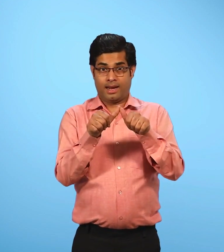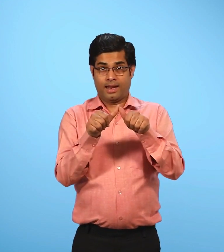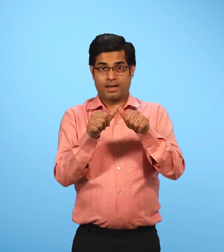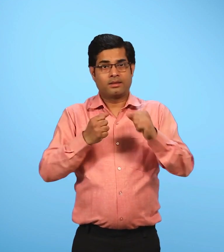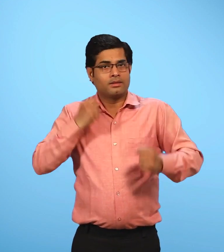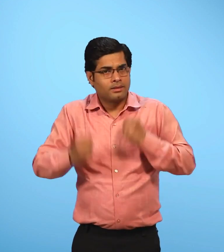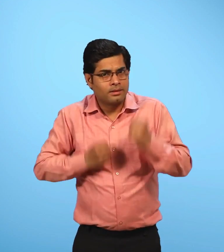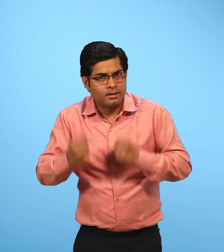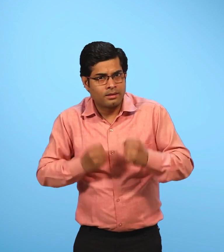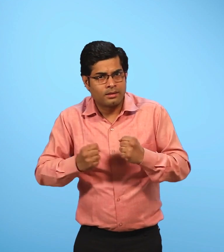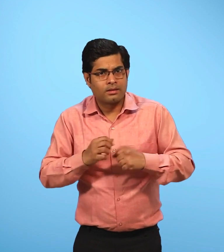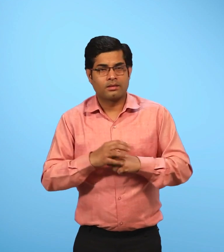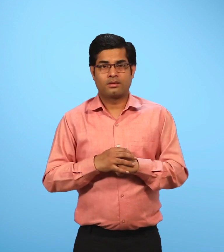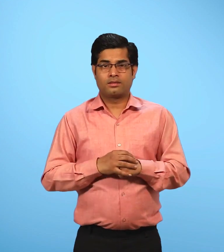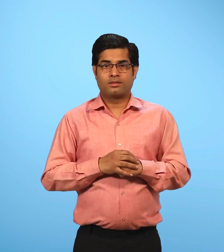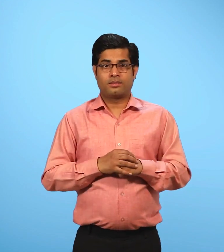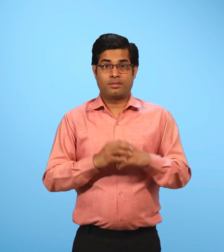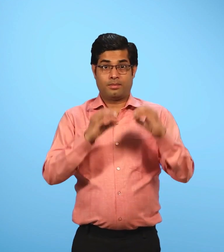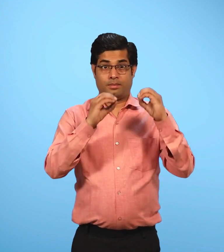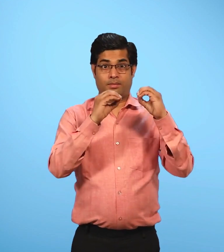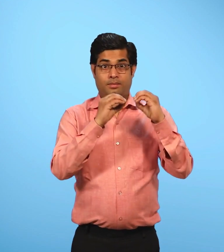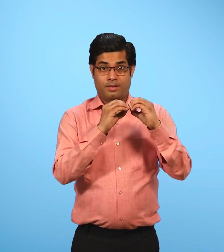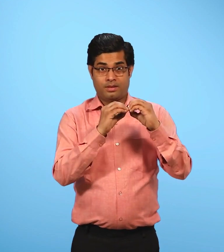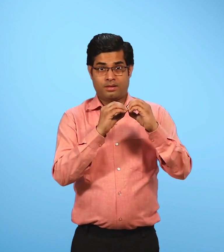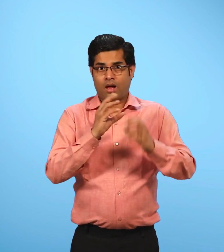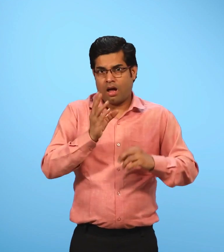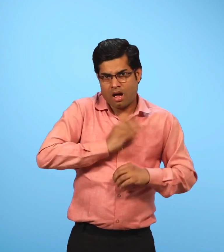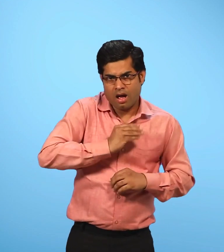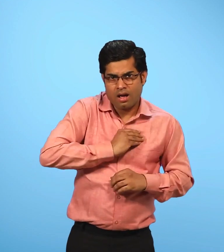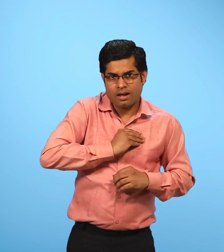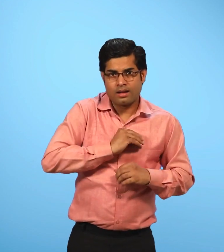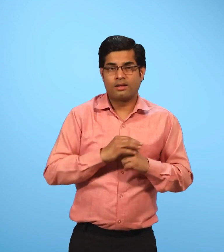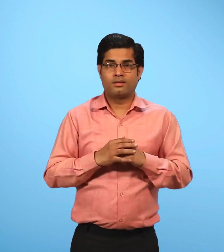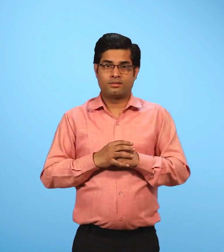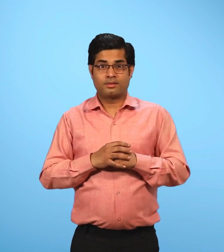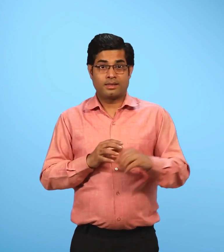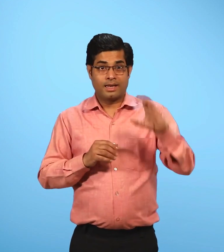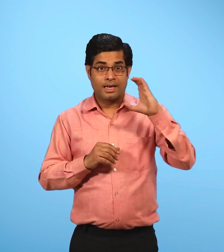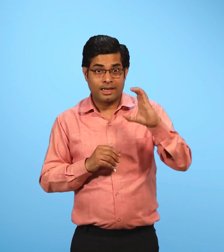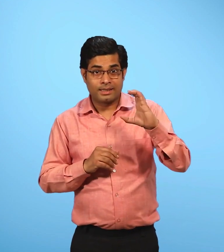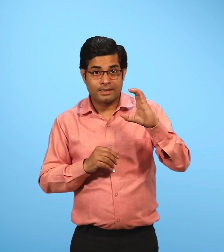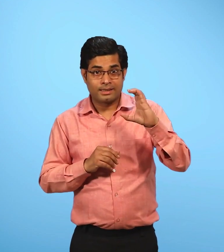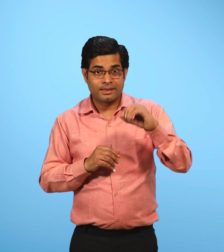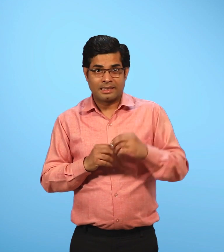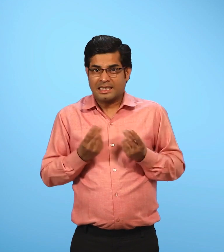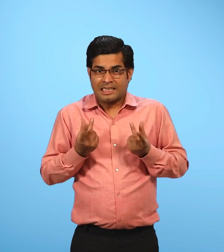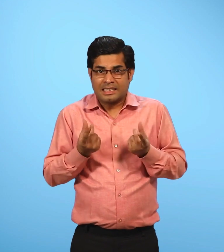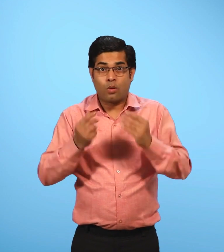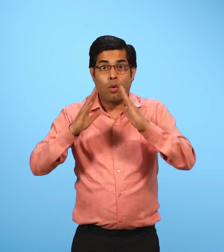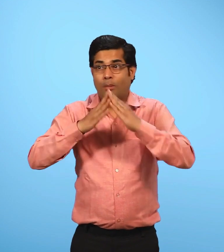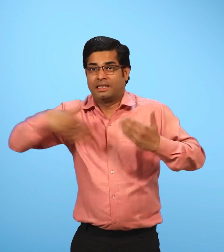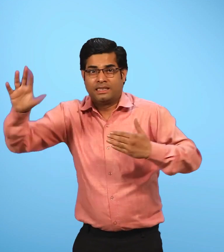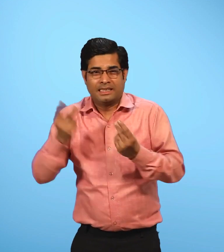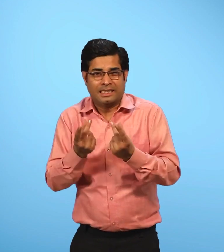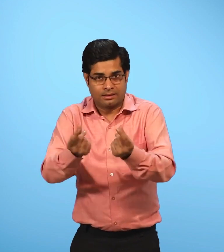home as fast he could because he A. was racing,